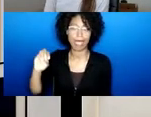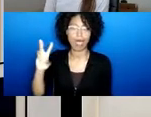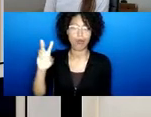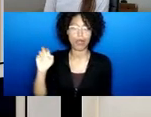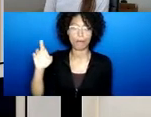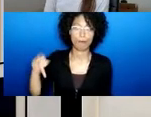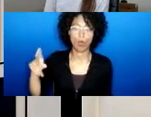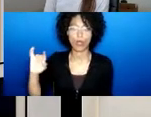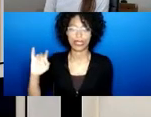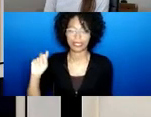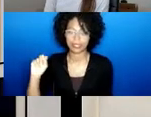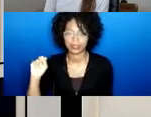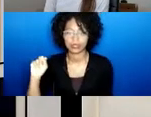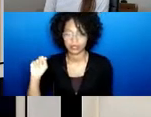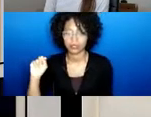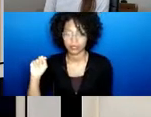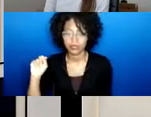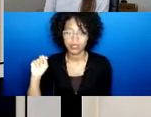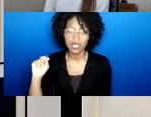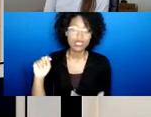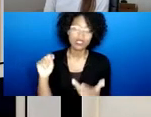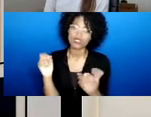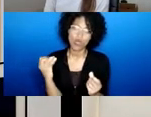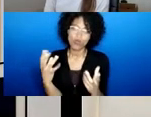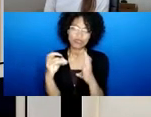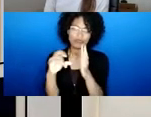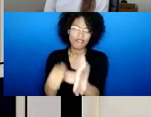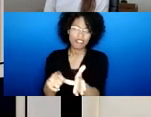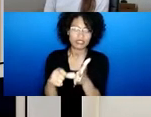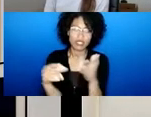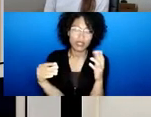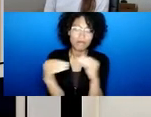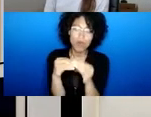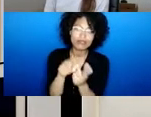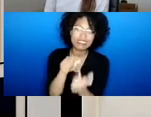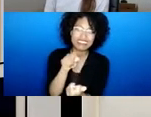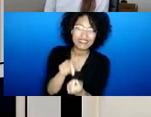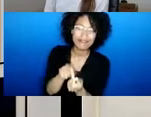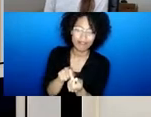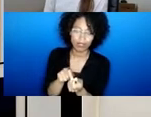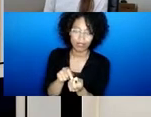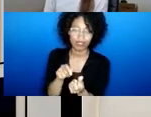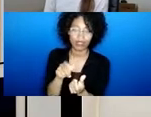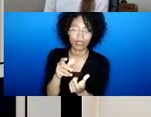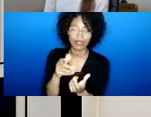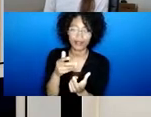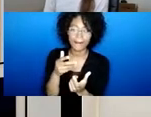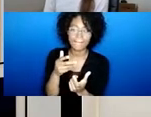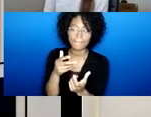wanted to emphasize that there's more specific